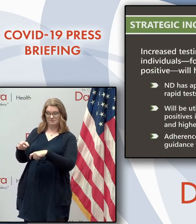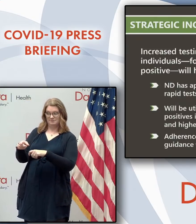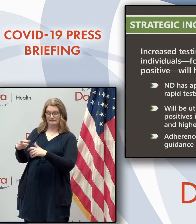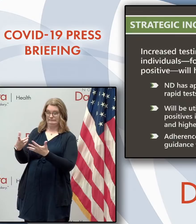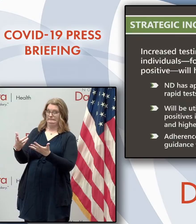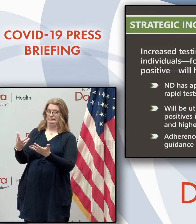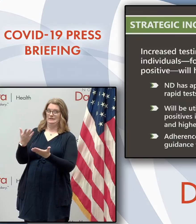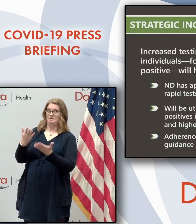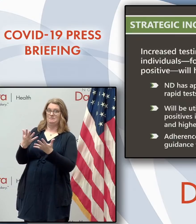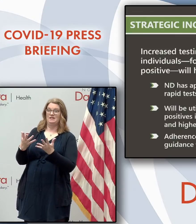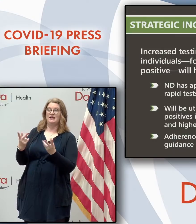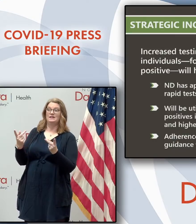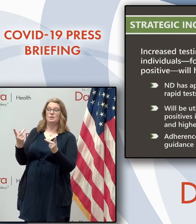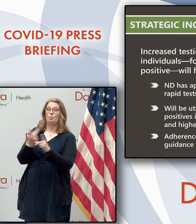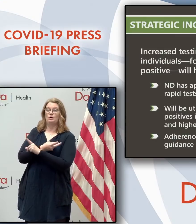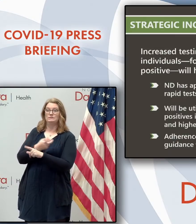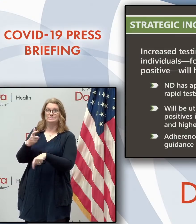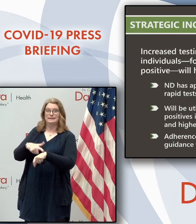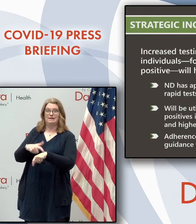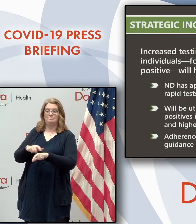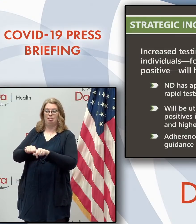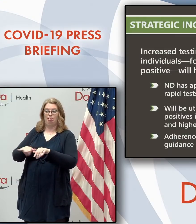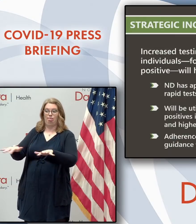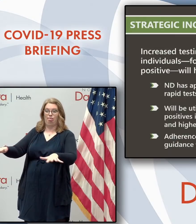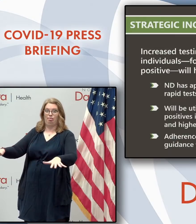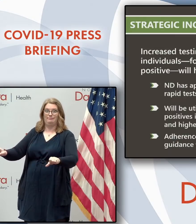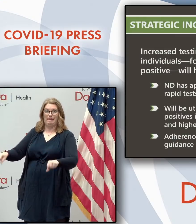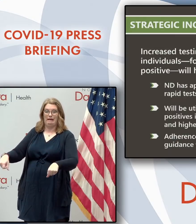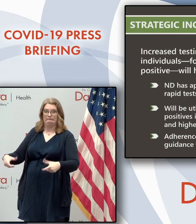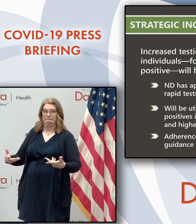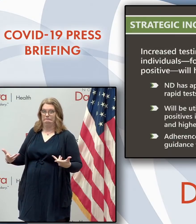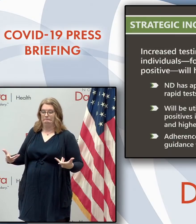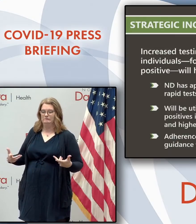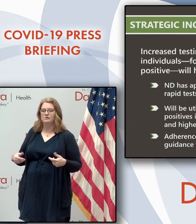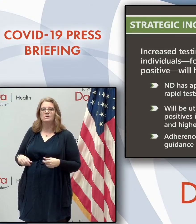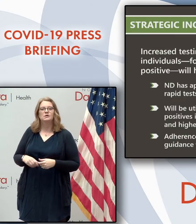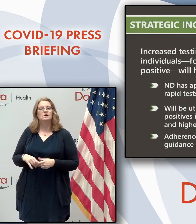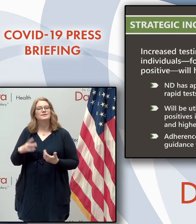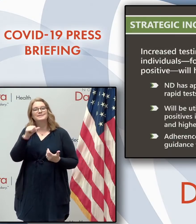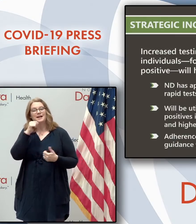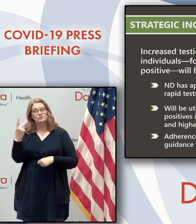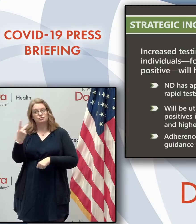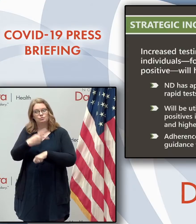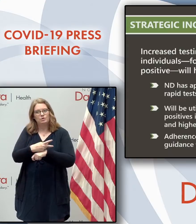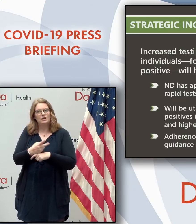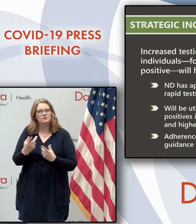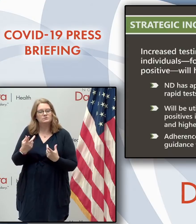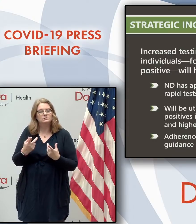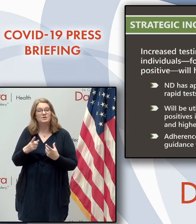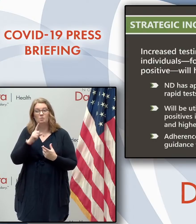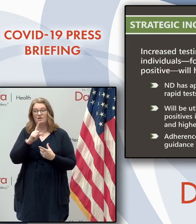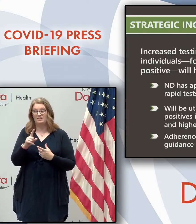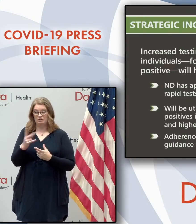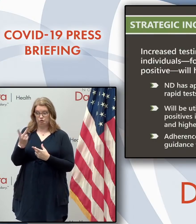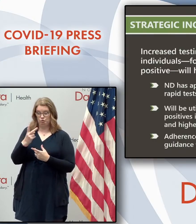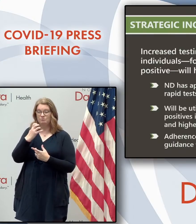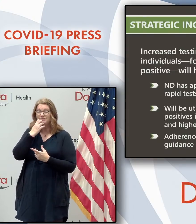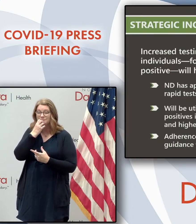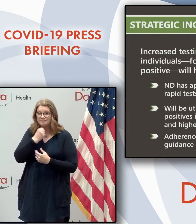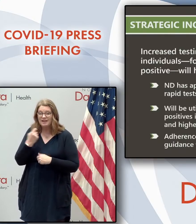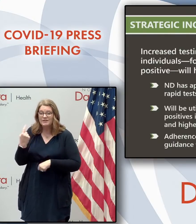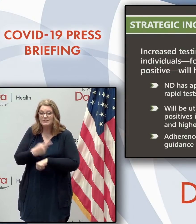most infectious of other people. So this is it's not just 2 days out of any days, it could be 2 very valuable days.